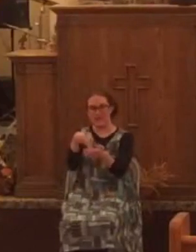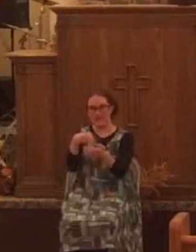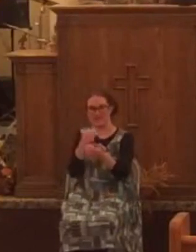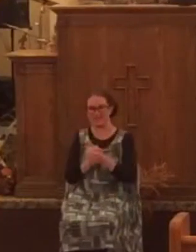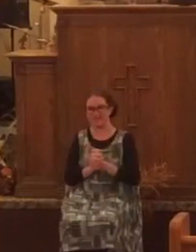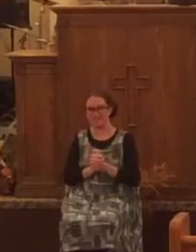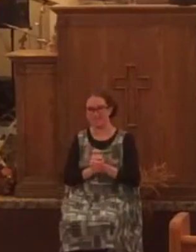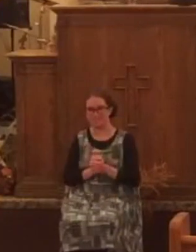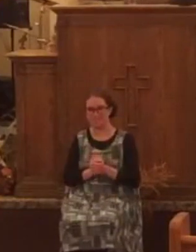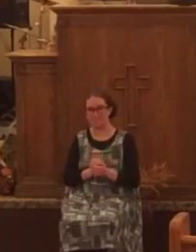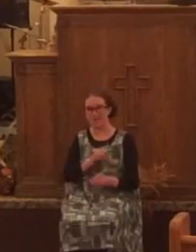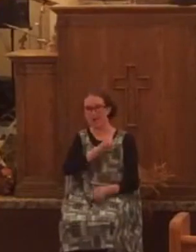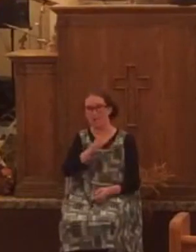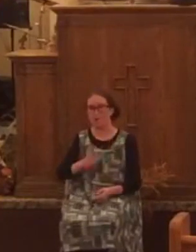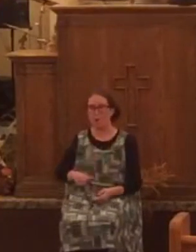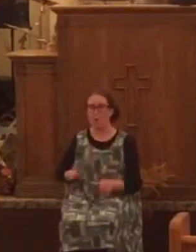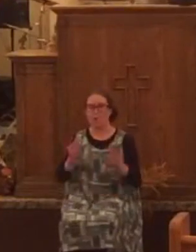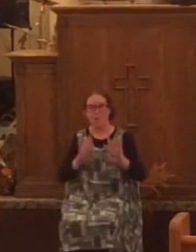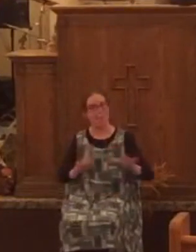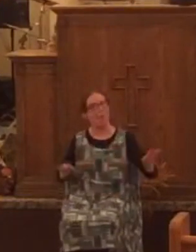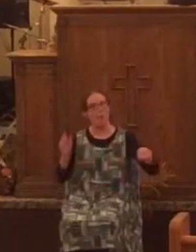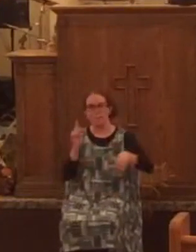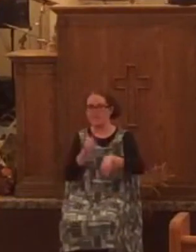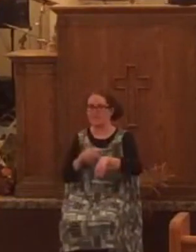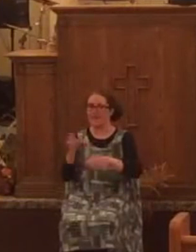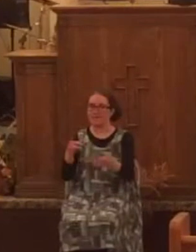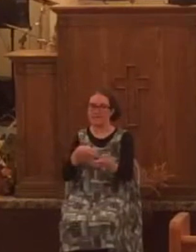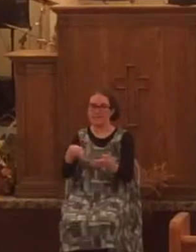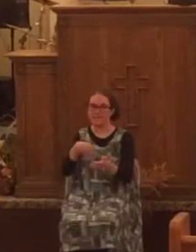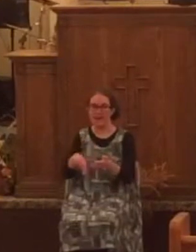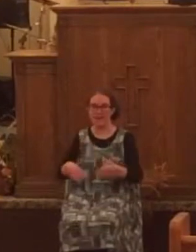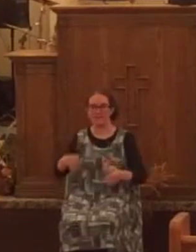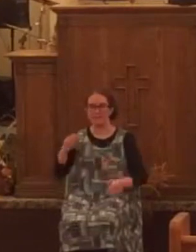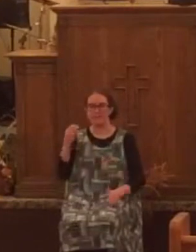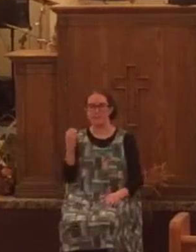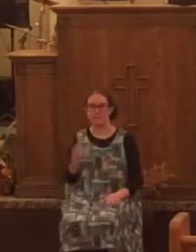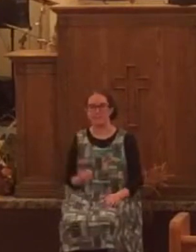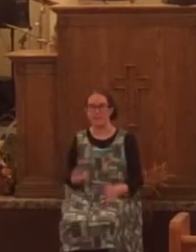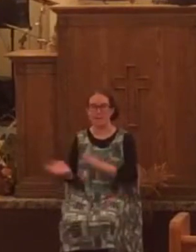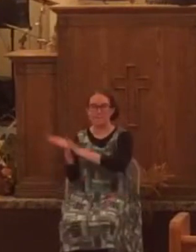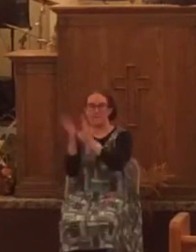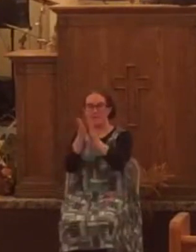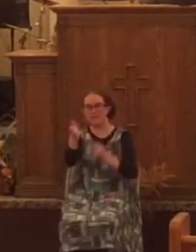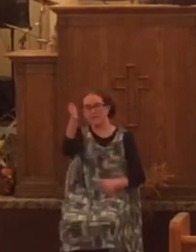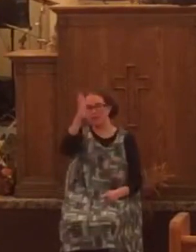Yeah. My Lord, I'm going to say when it's time to dance. Woo! Praise God.